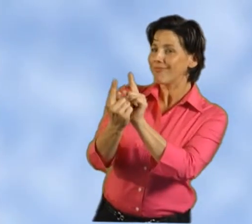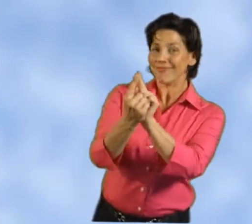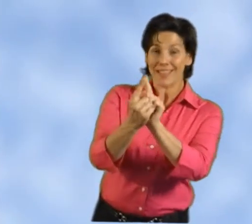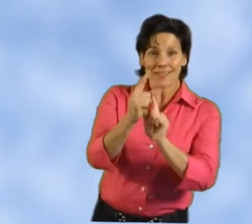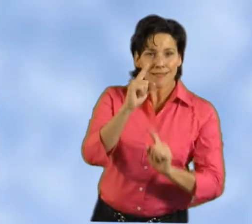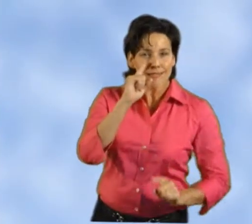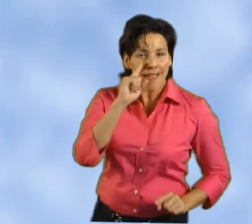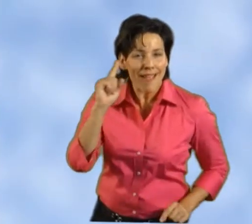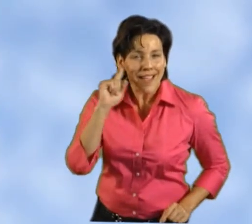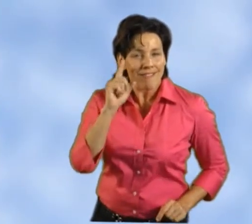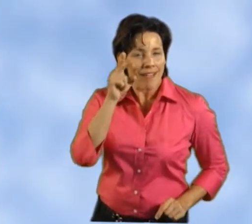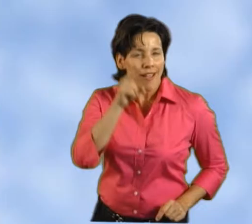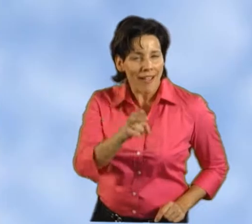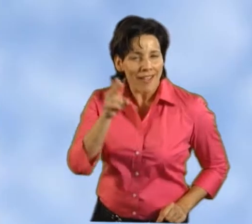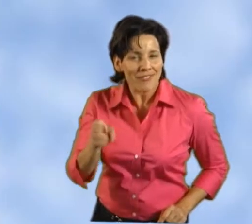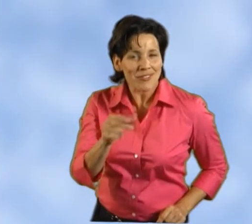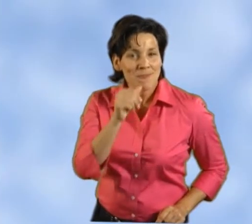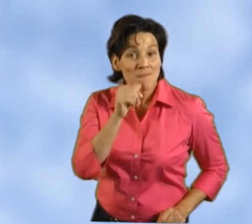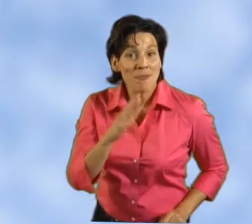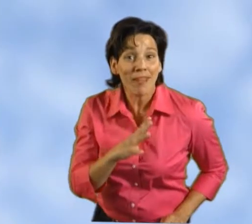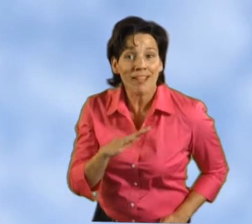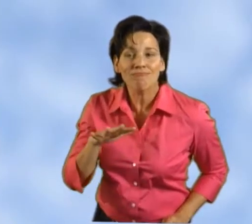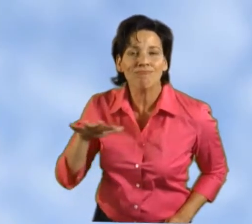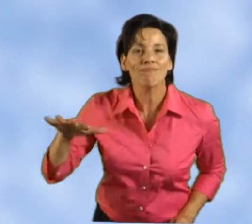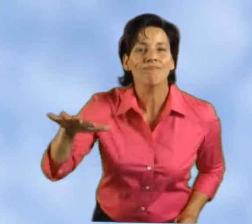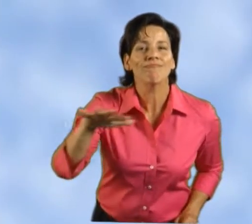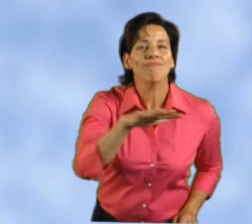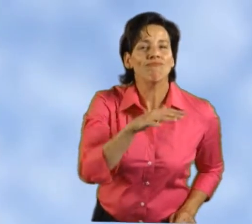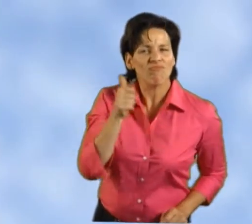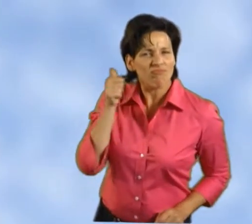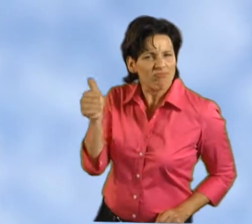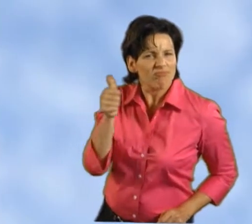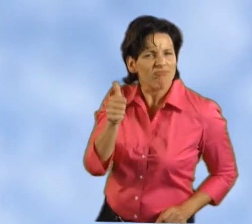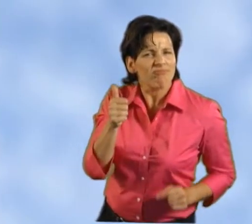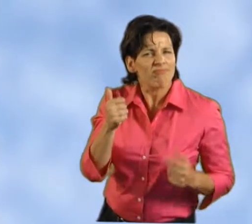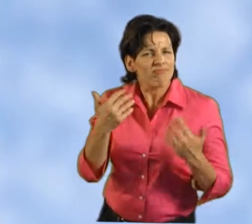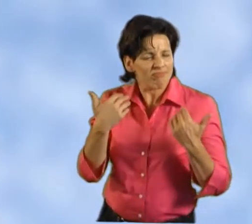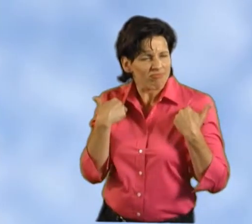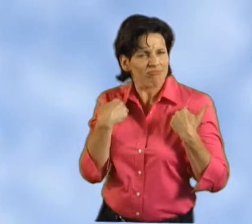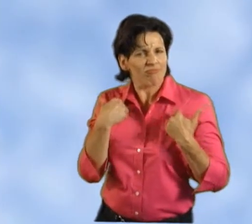by clearly explaining the ways we can detect breast cancer early.